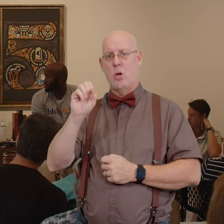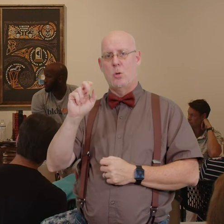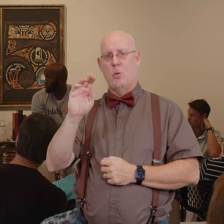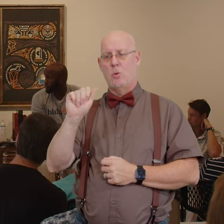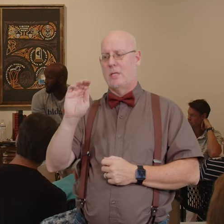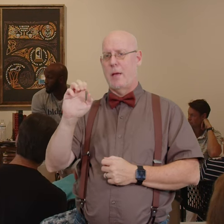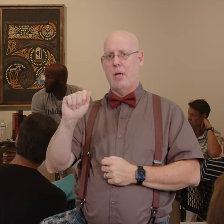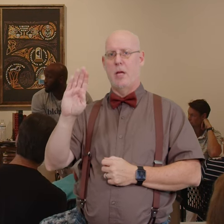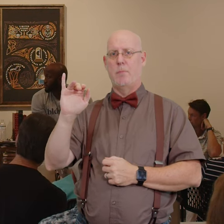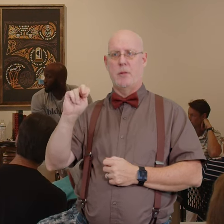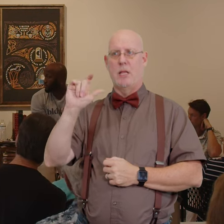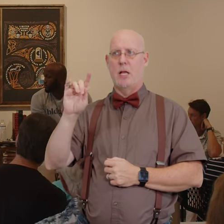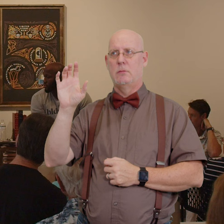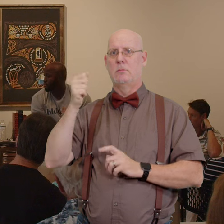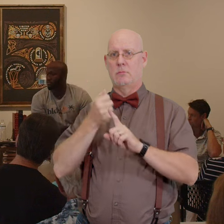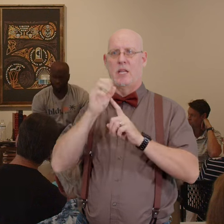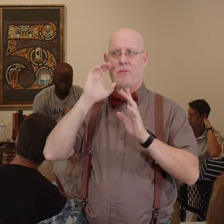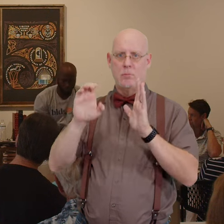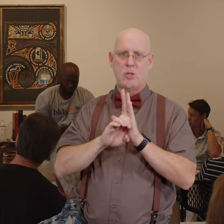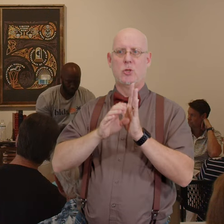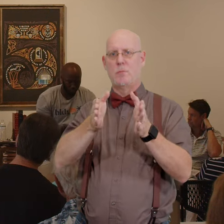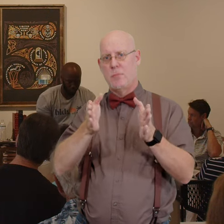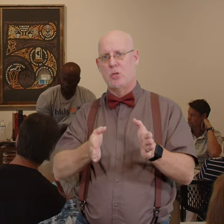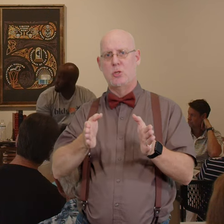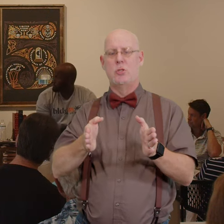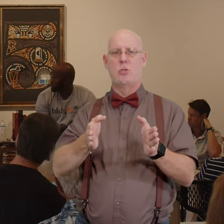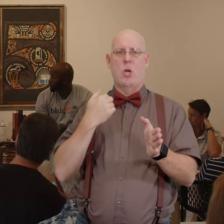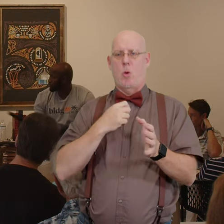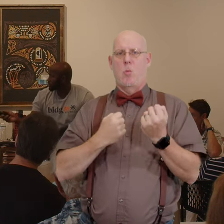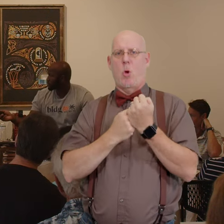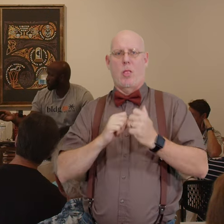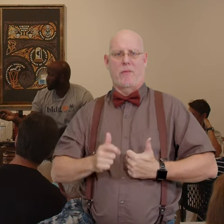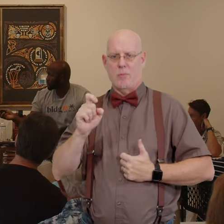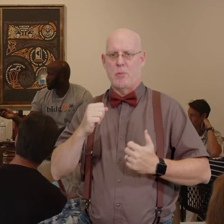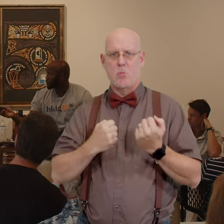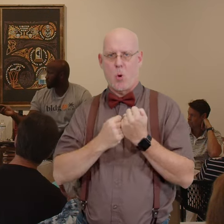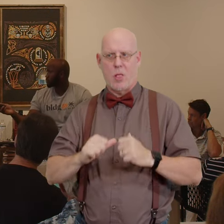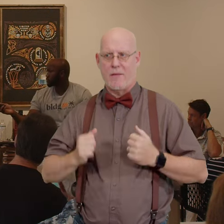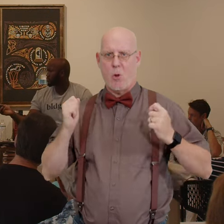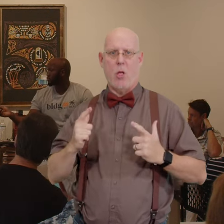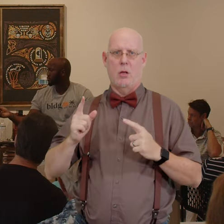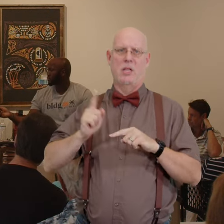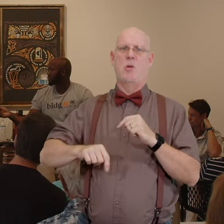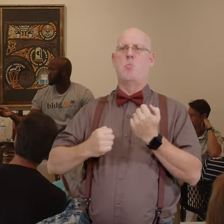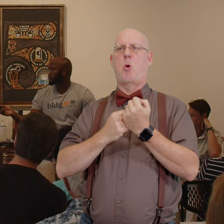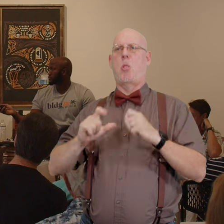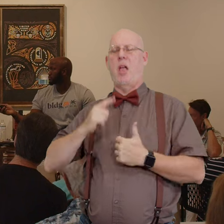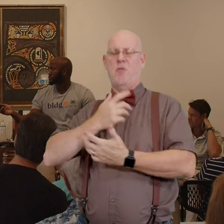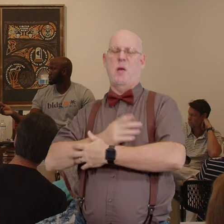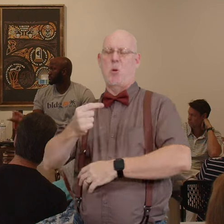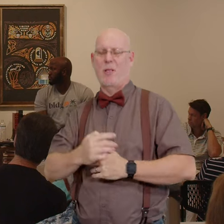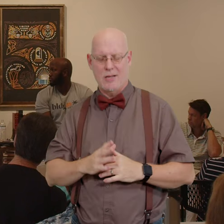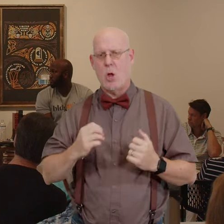Osama bin Laden, like, as an image bearer, as a person. Like, if we're pro-life, we gotta be pro-life in all realms. We can't just be like